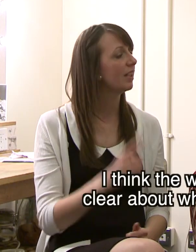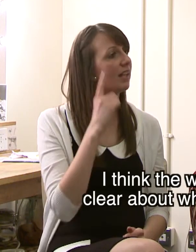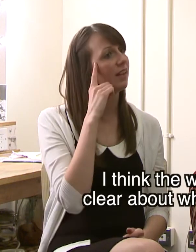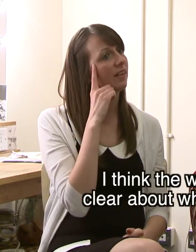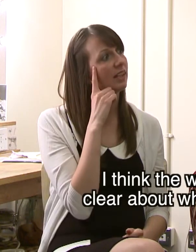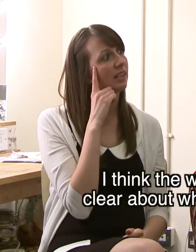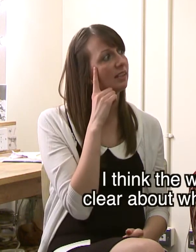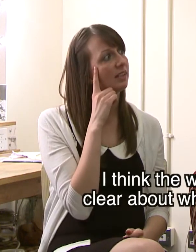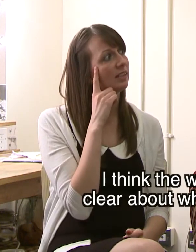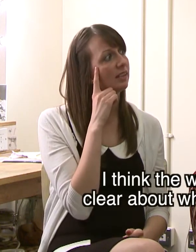is